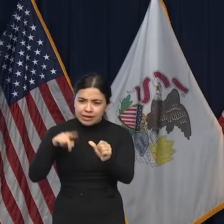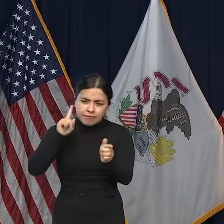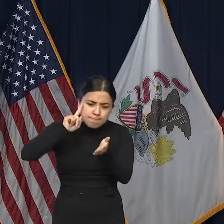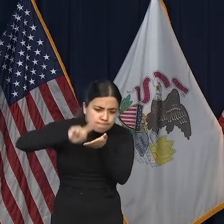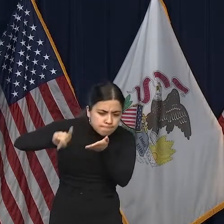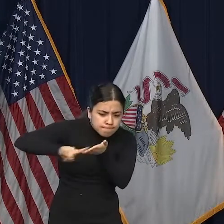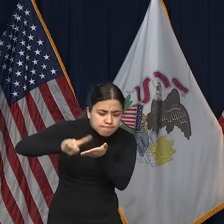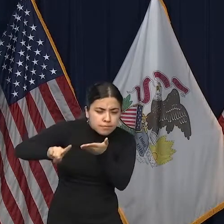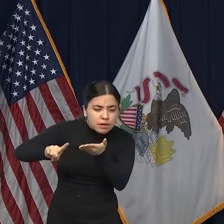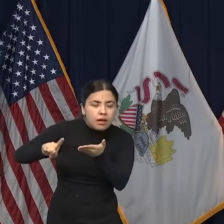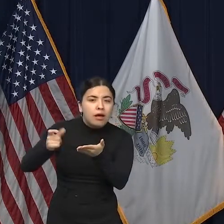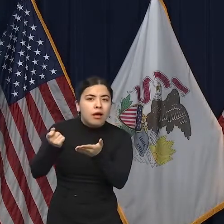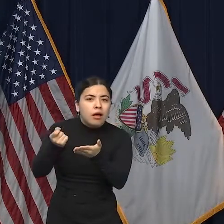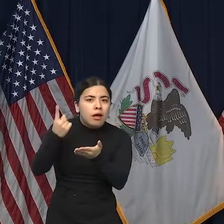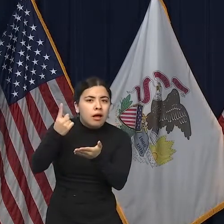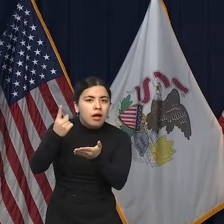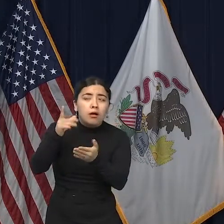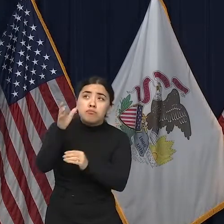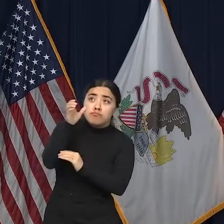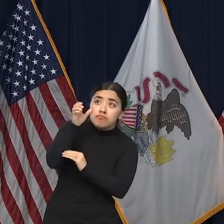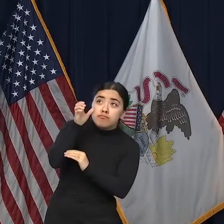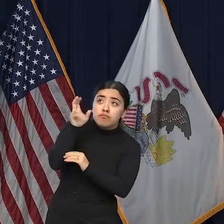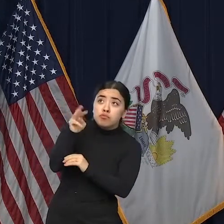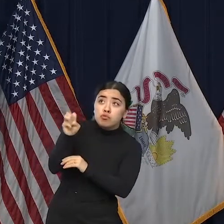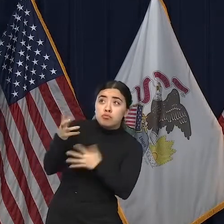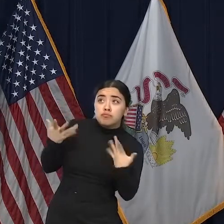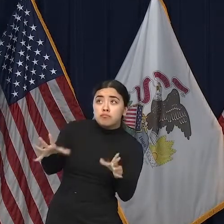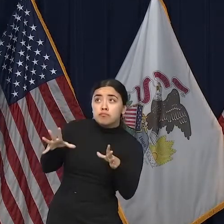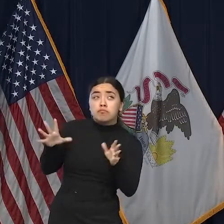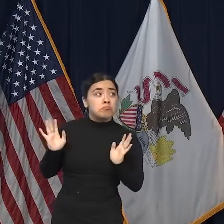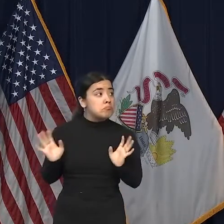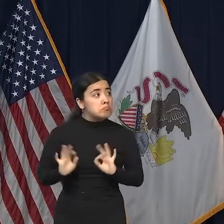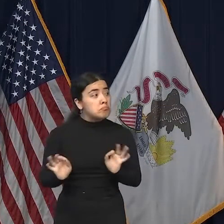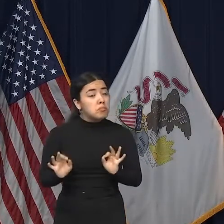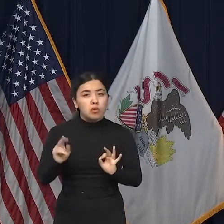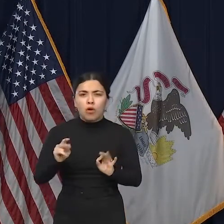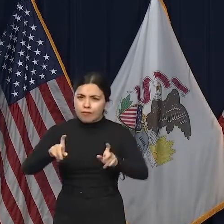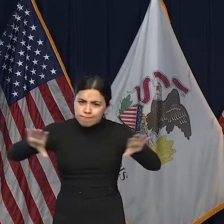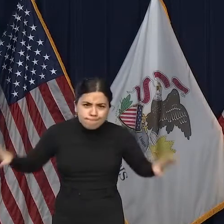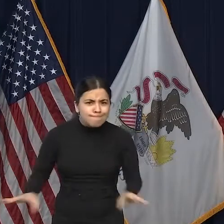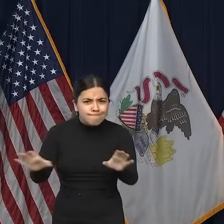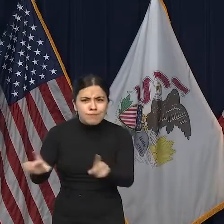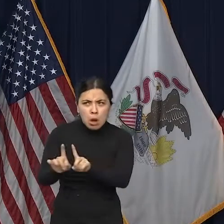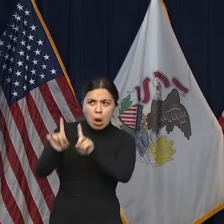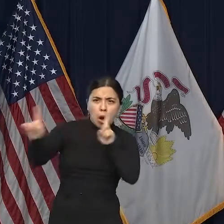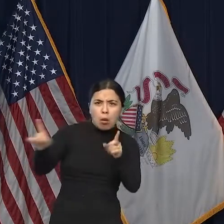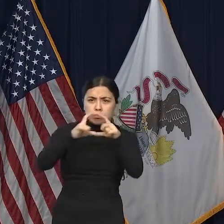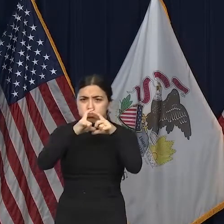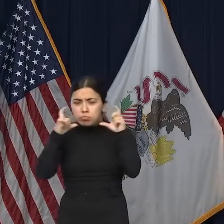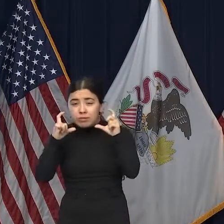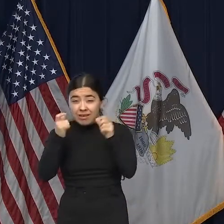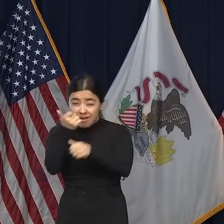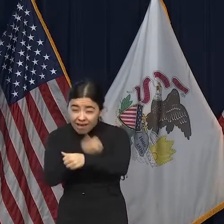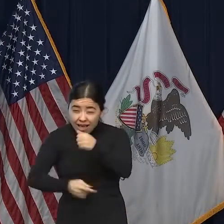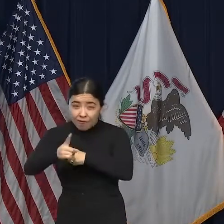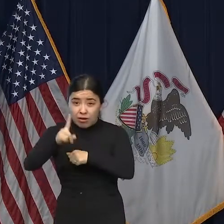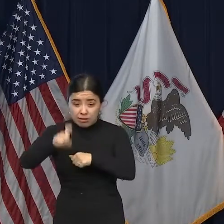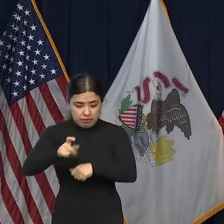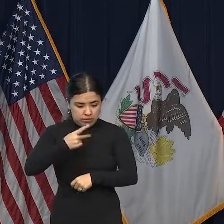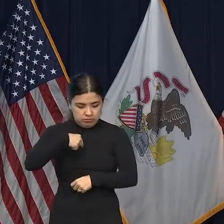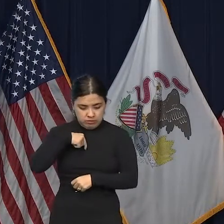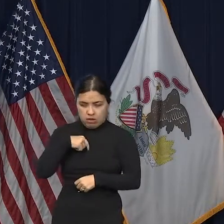act differently. Mitigations that limit public interactions only work if everyone takes some